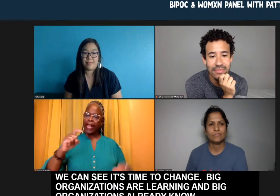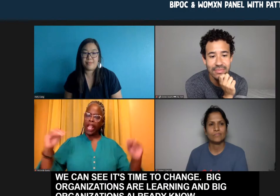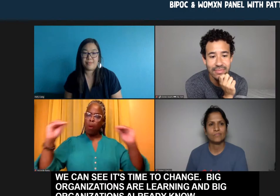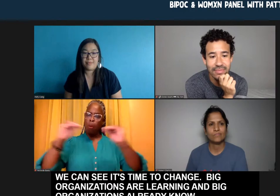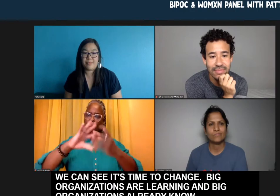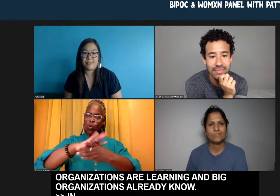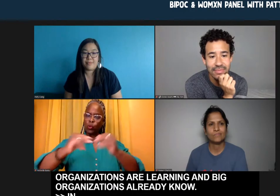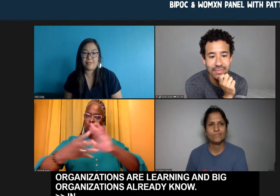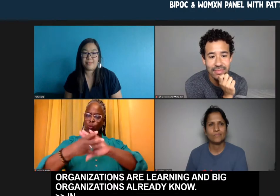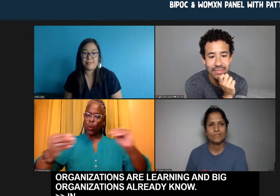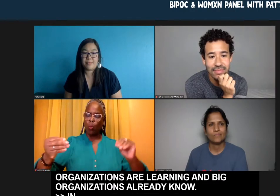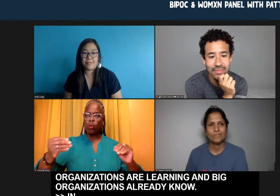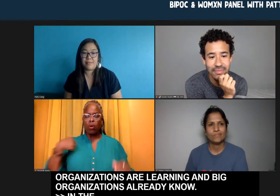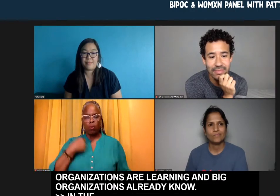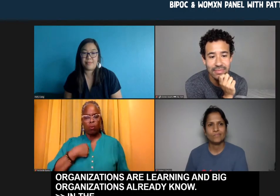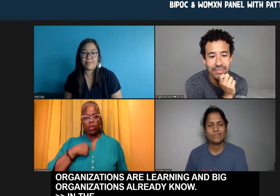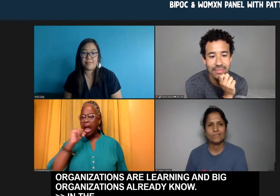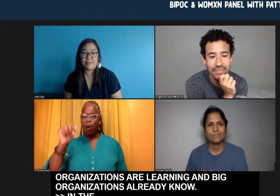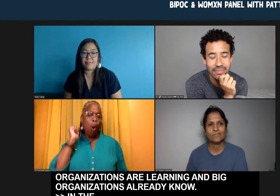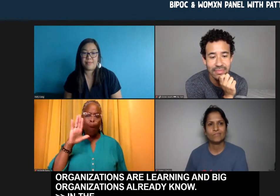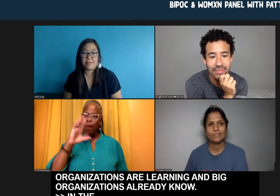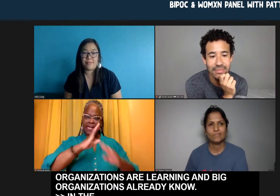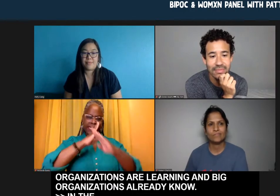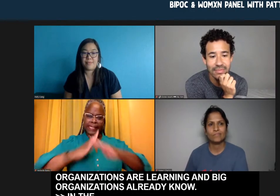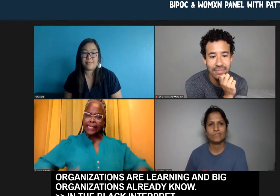famous voices and we need stories. We